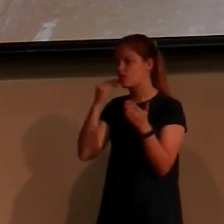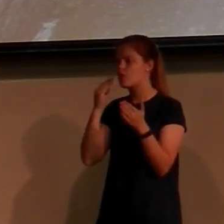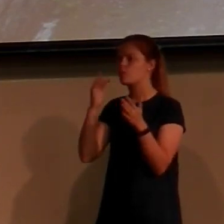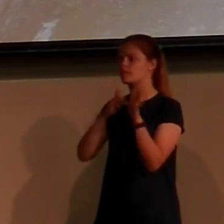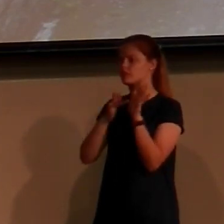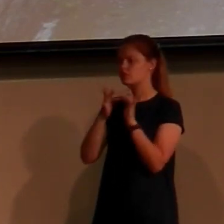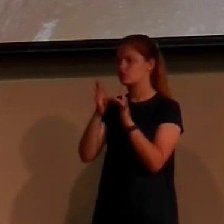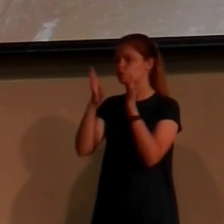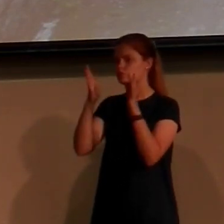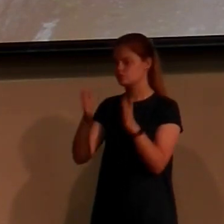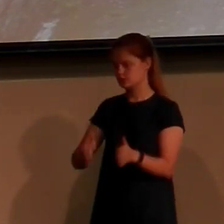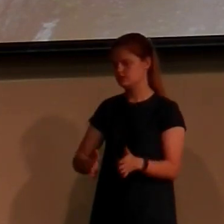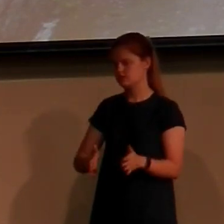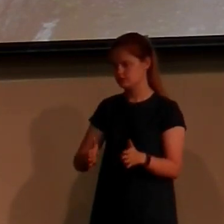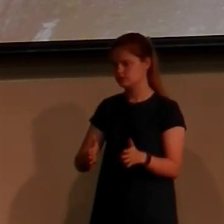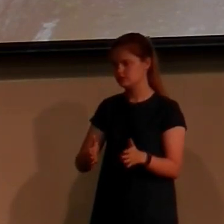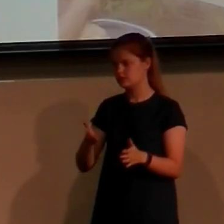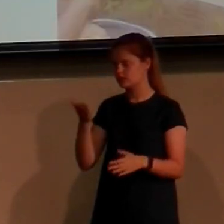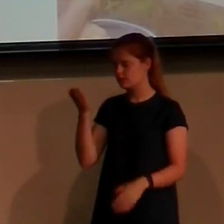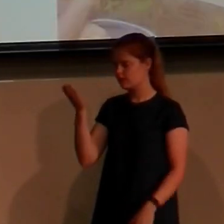Christians.